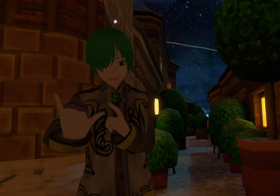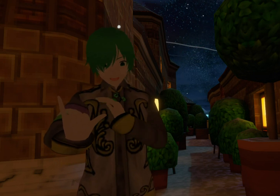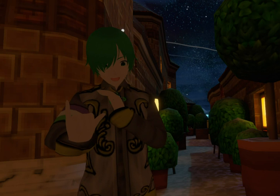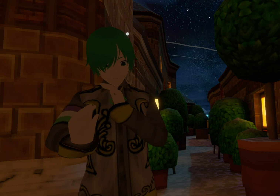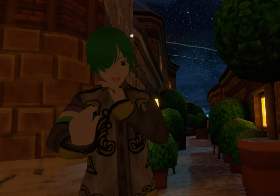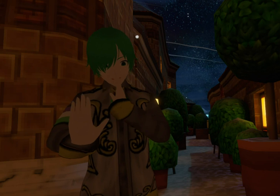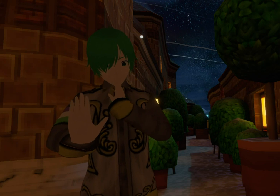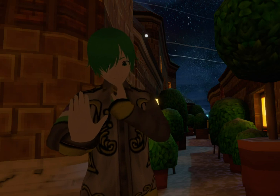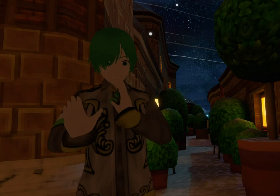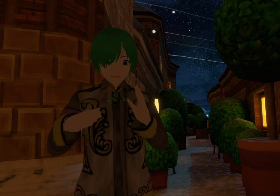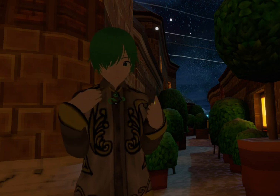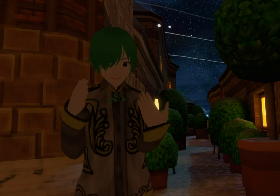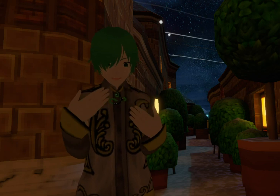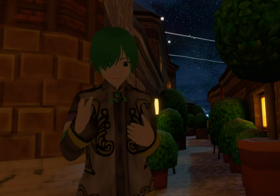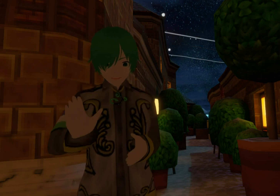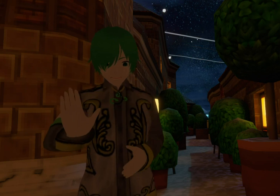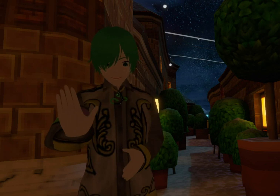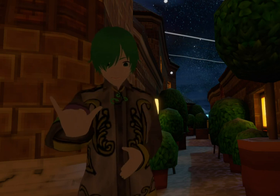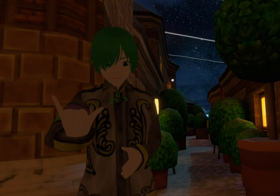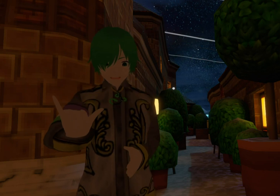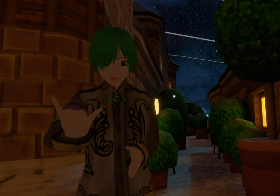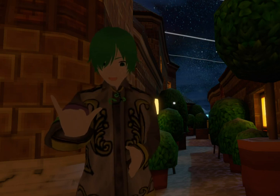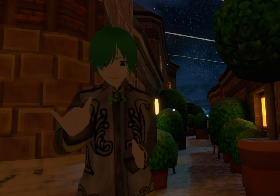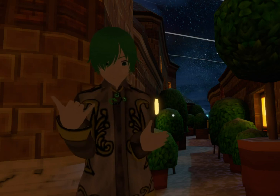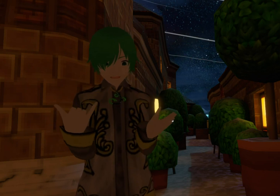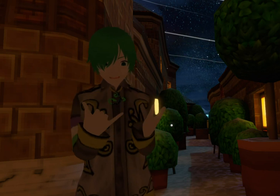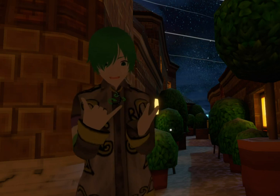thumb out by the default gestures. And I go, wait, how did I get